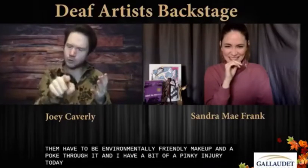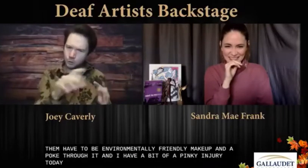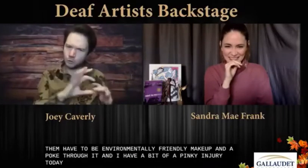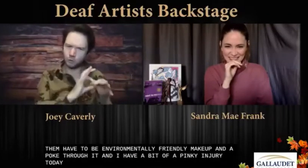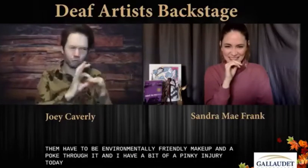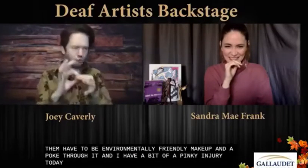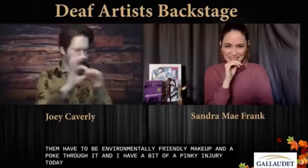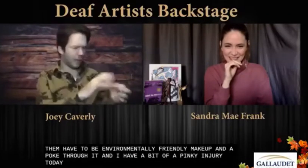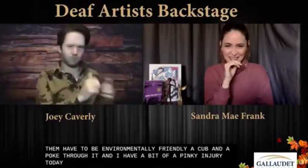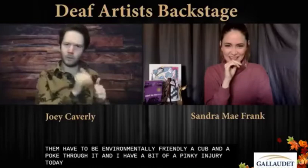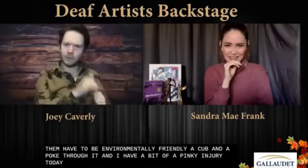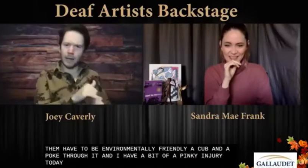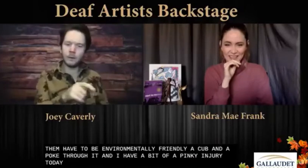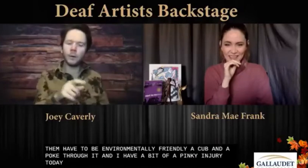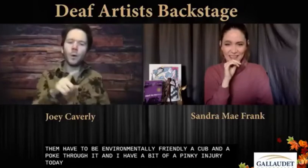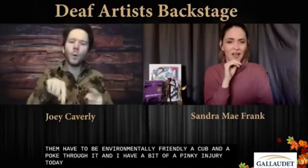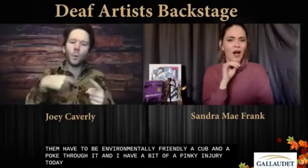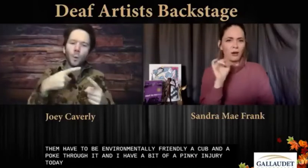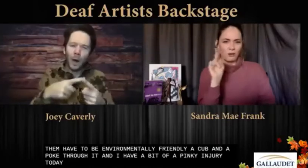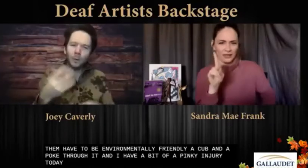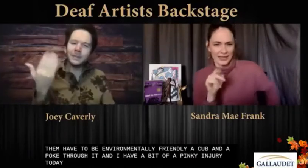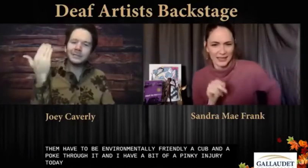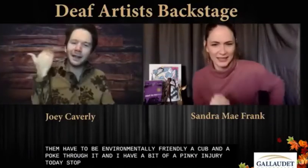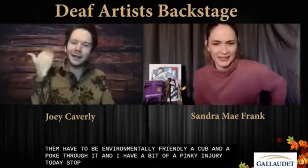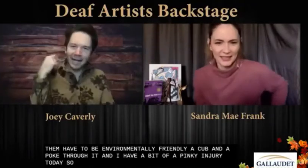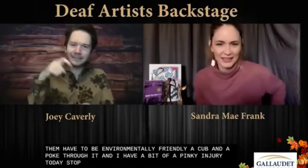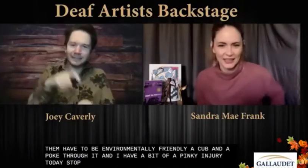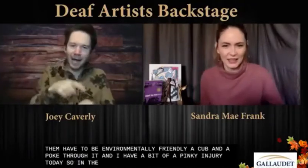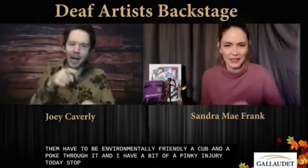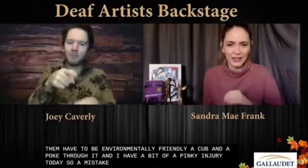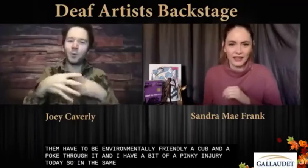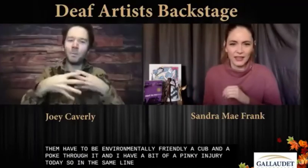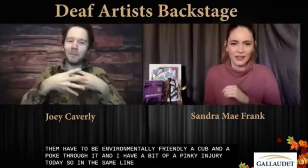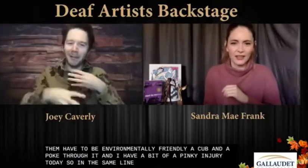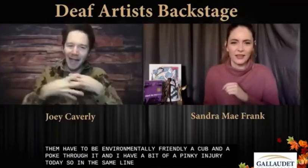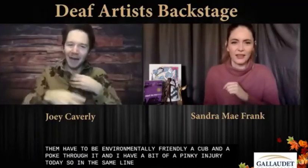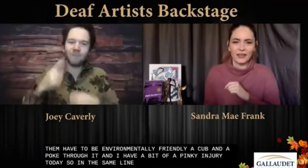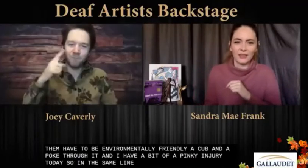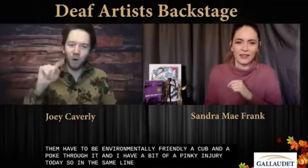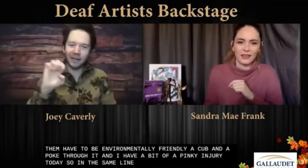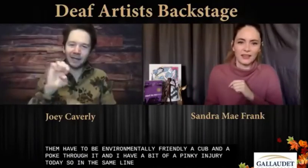so in the same line